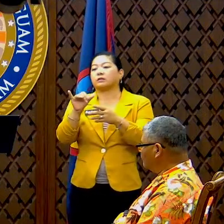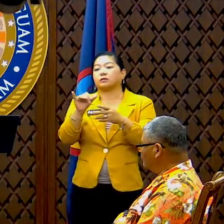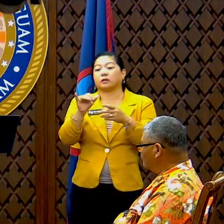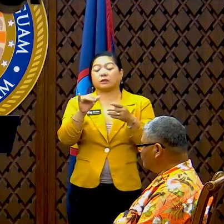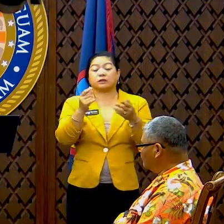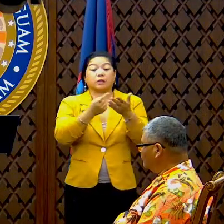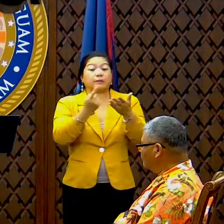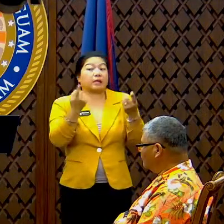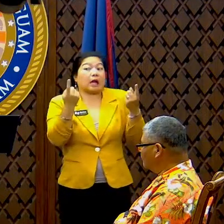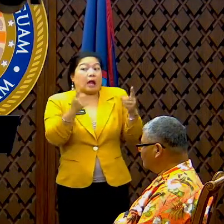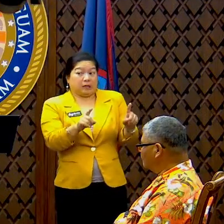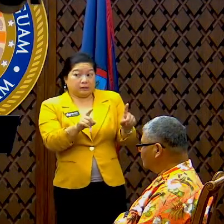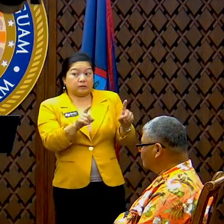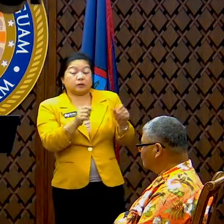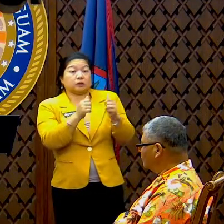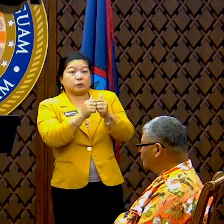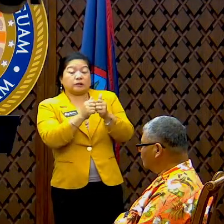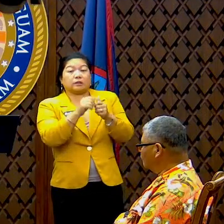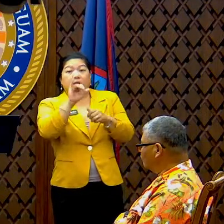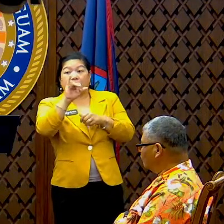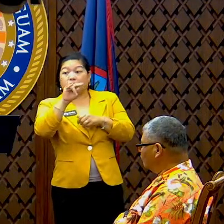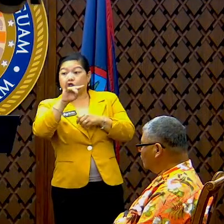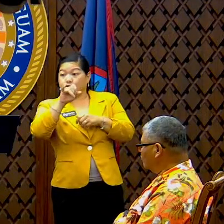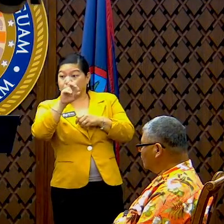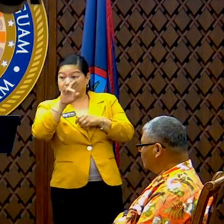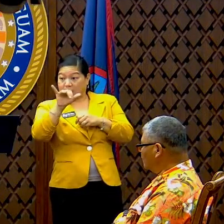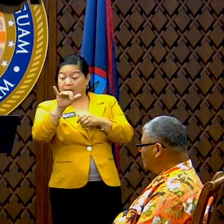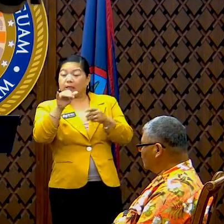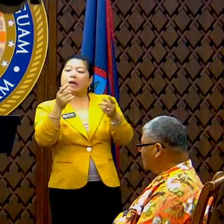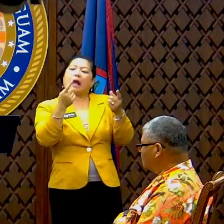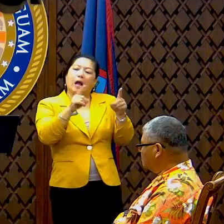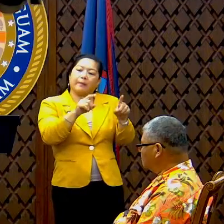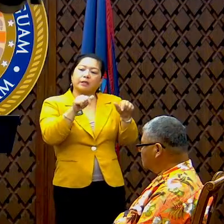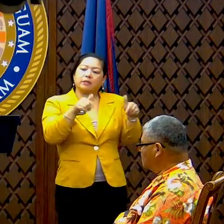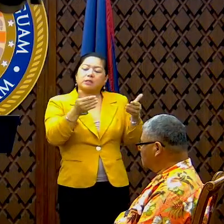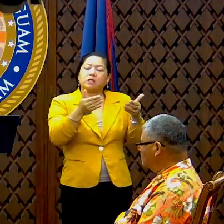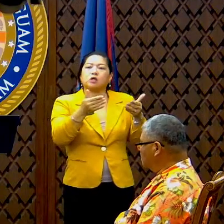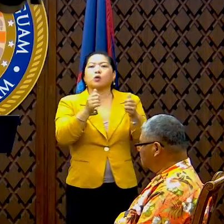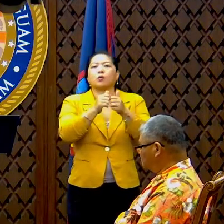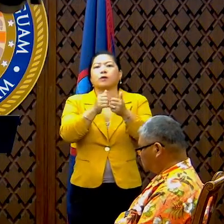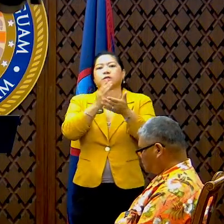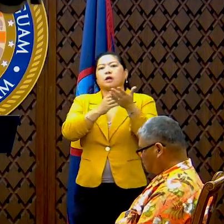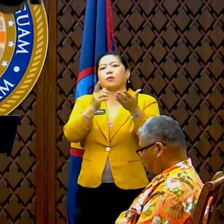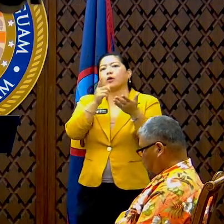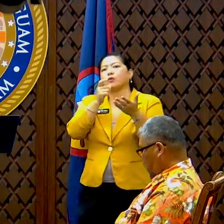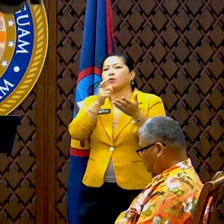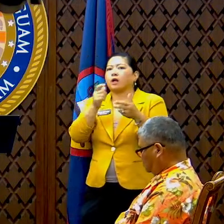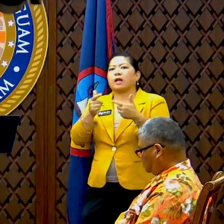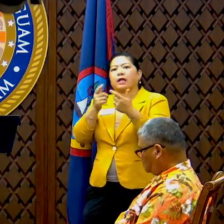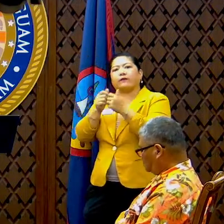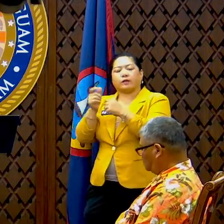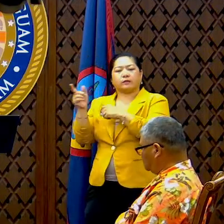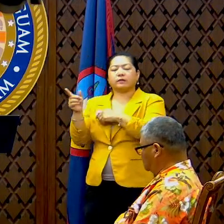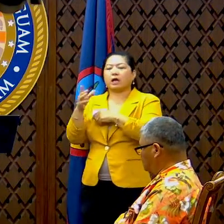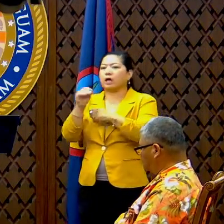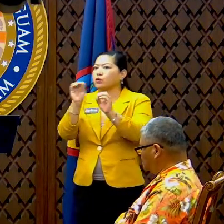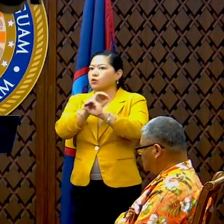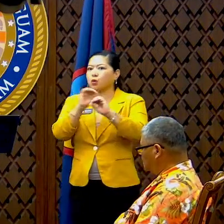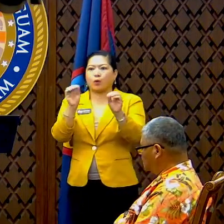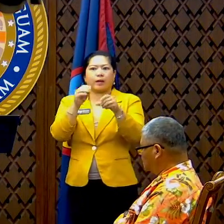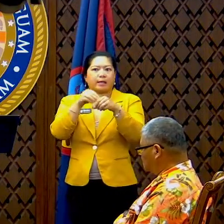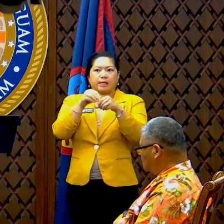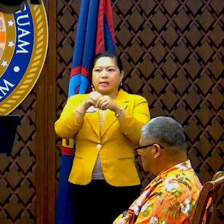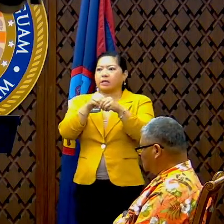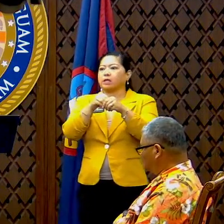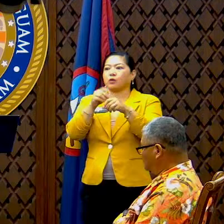injury that occurred with one of our residents. And because at the time, nobody in one